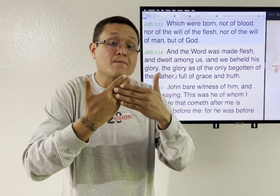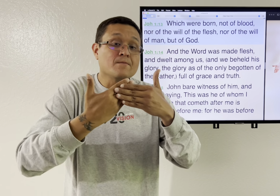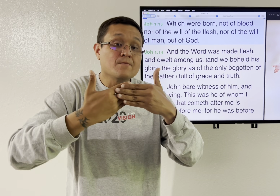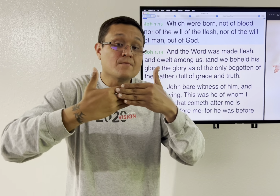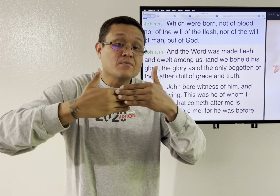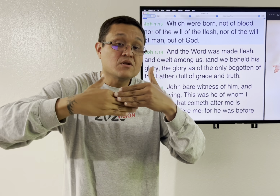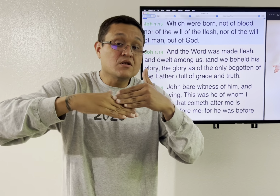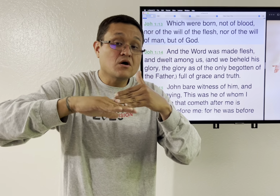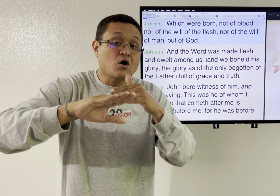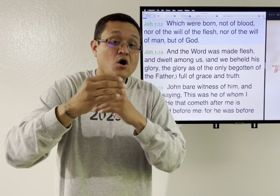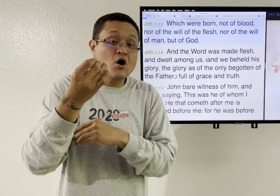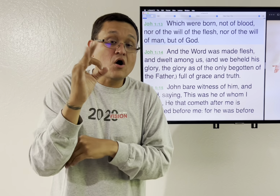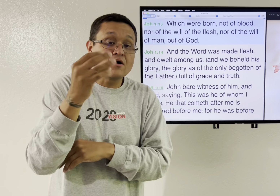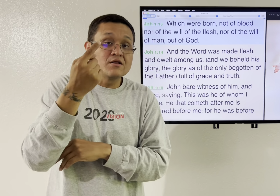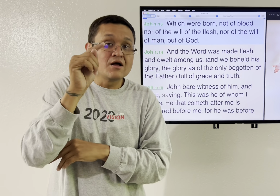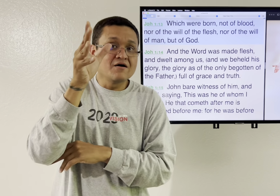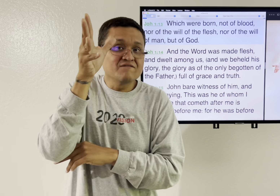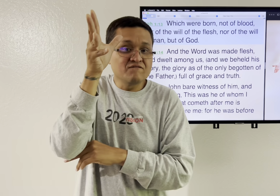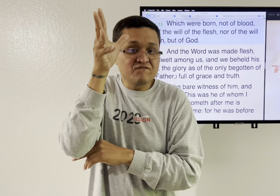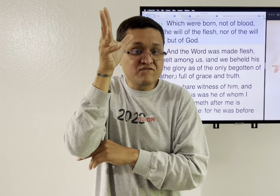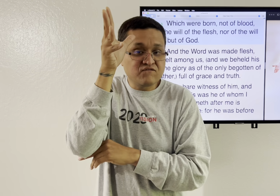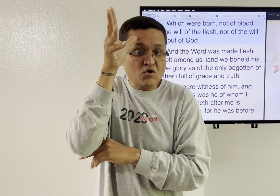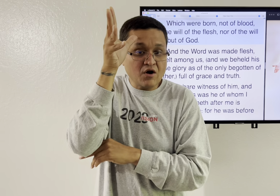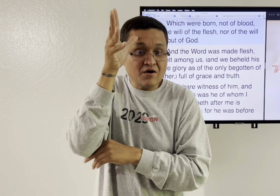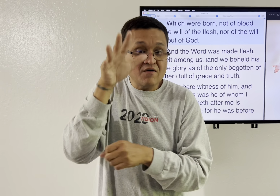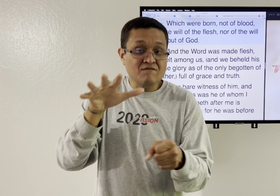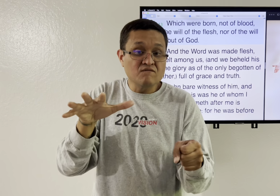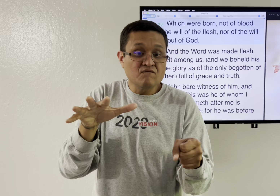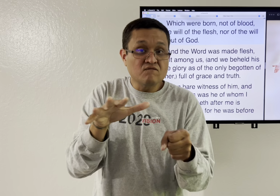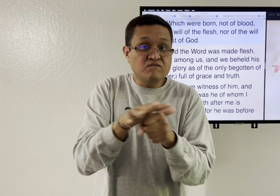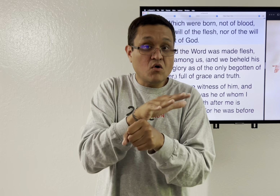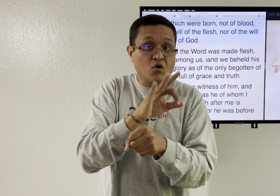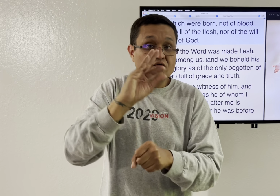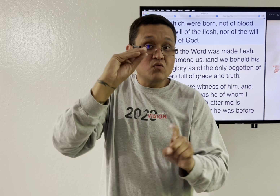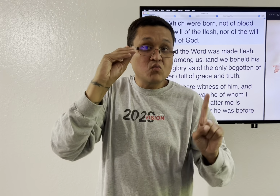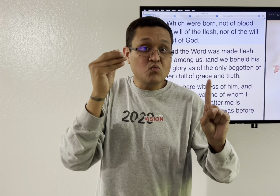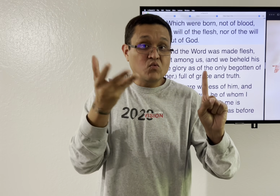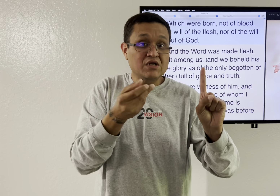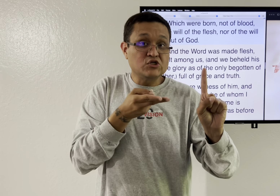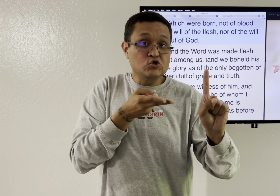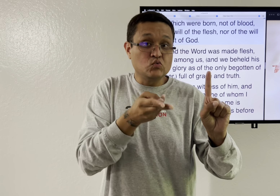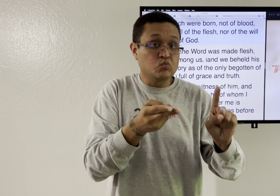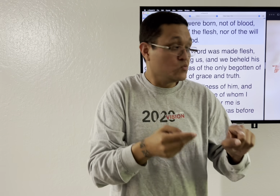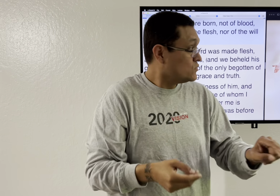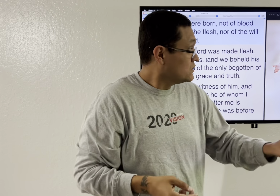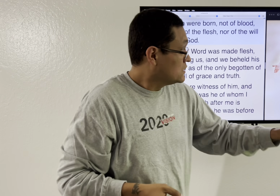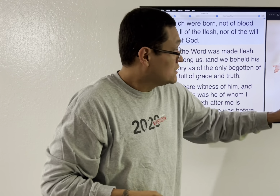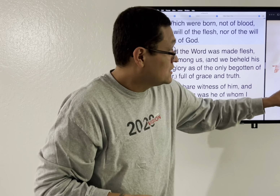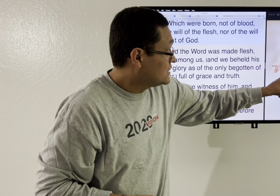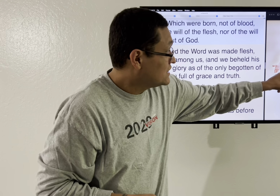The glory as the only begotten of the Father. Full of grace and truth.